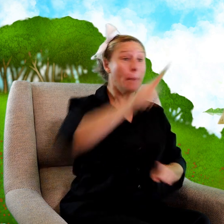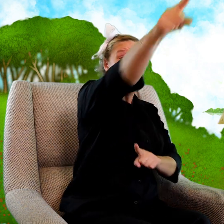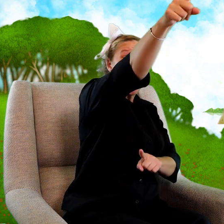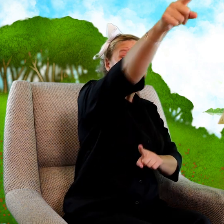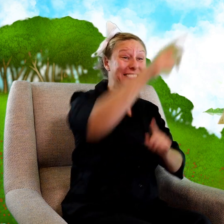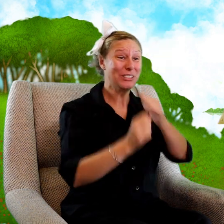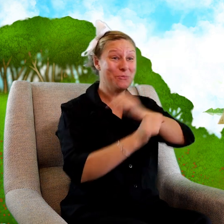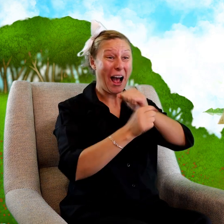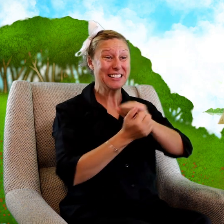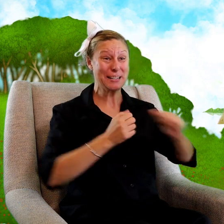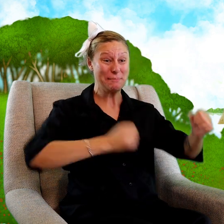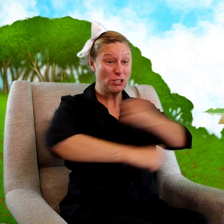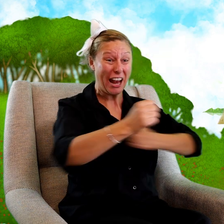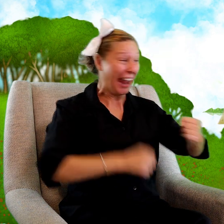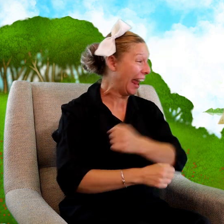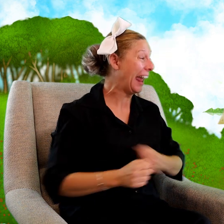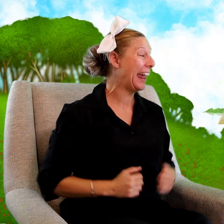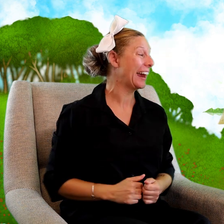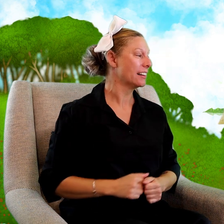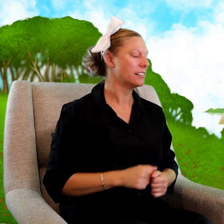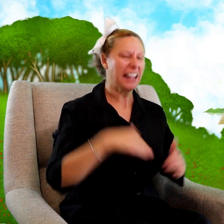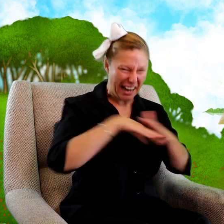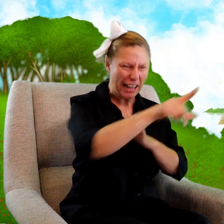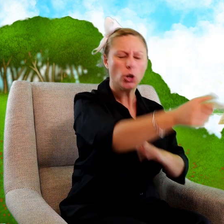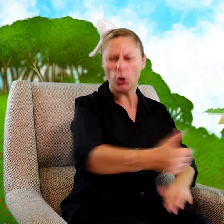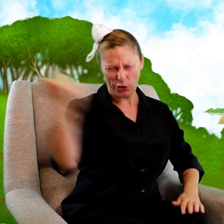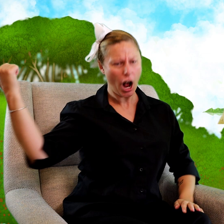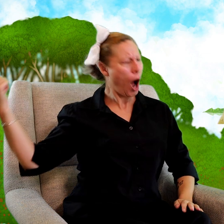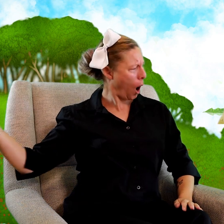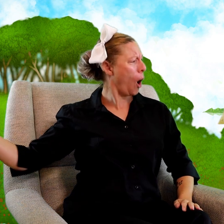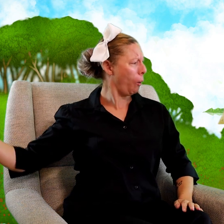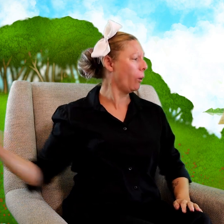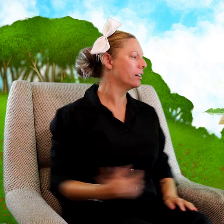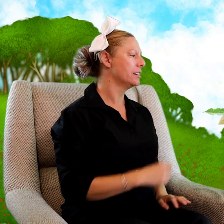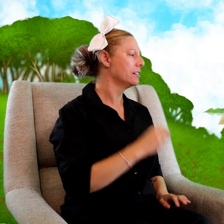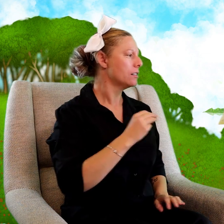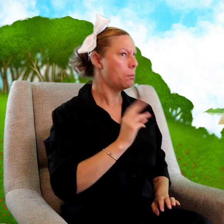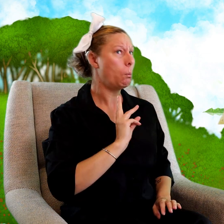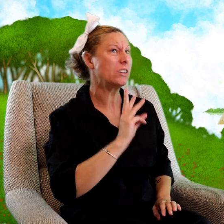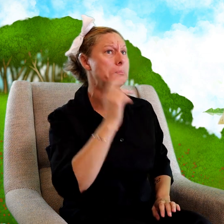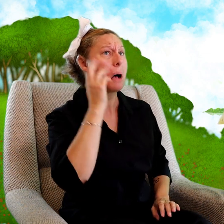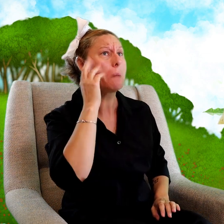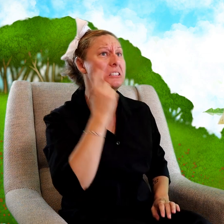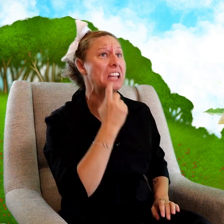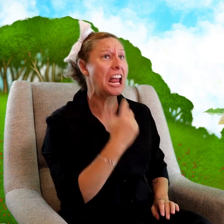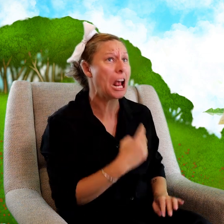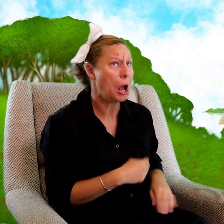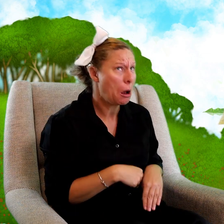pointed to the washing machine. In you go. Was Mum serious?